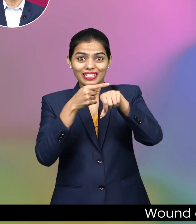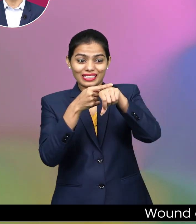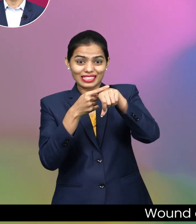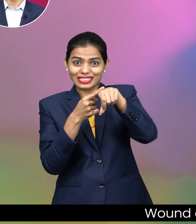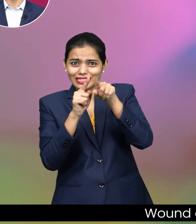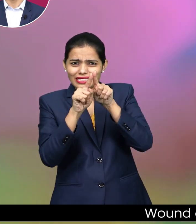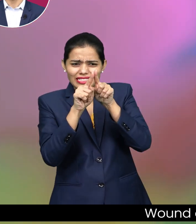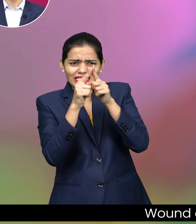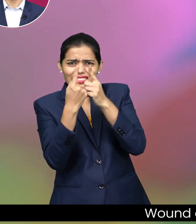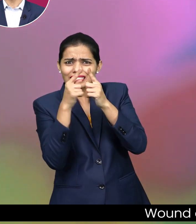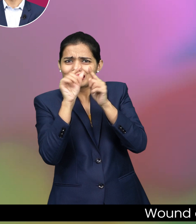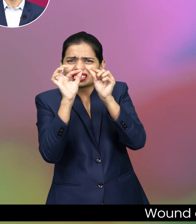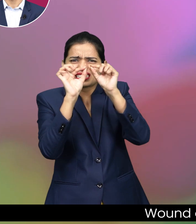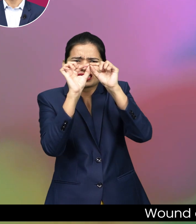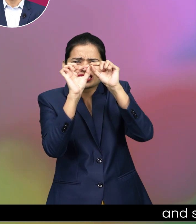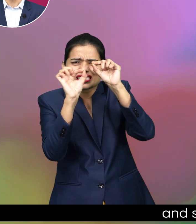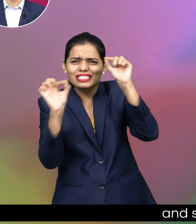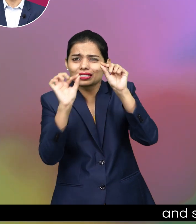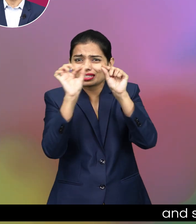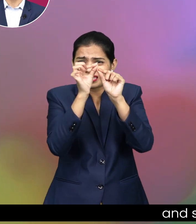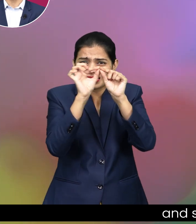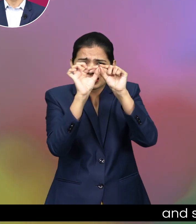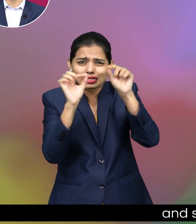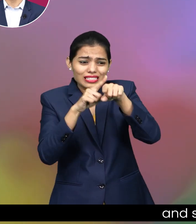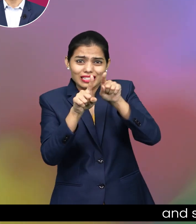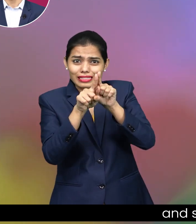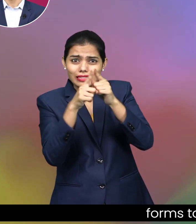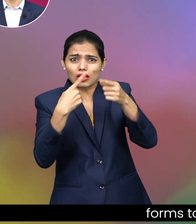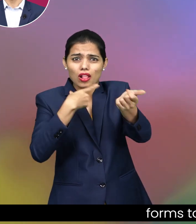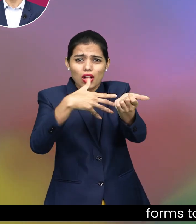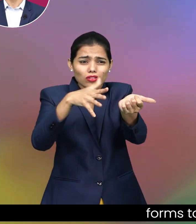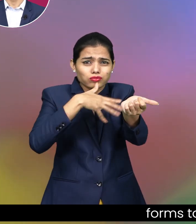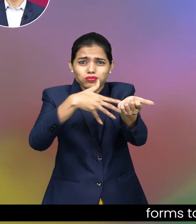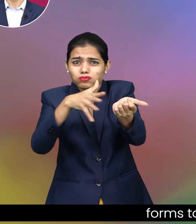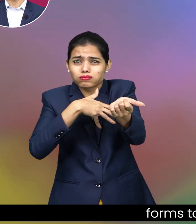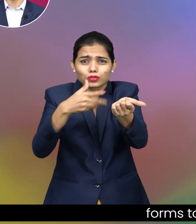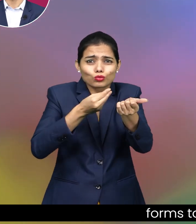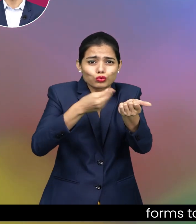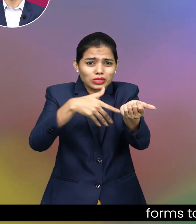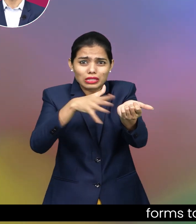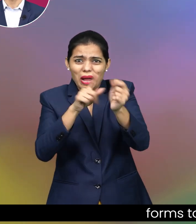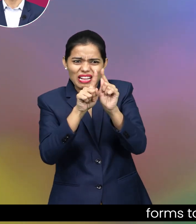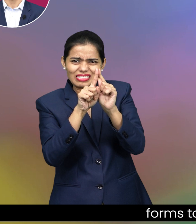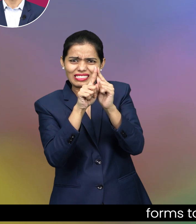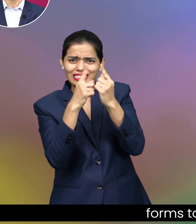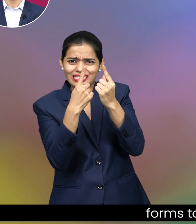Wound or injury may bleed, and soon a blood clot forms to stop bleeding.